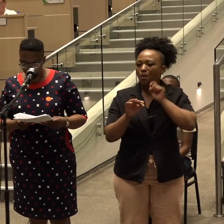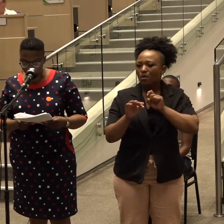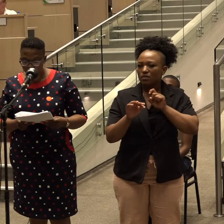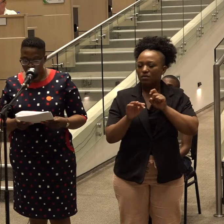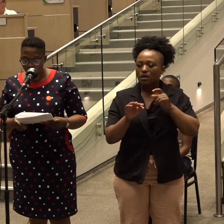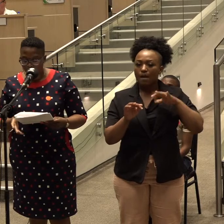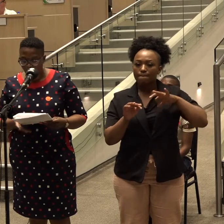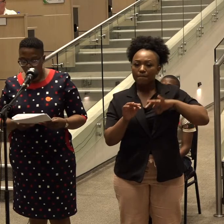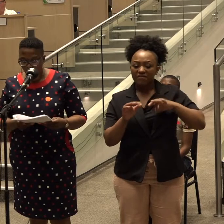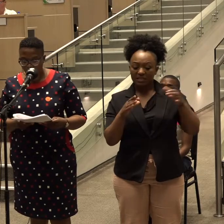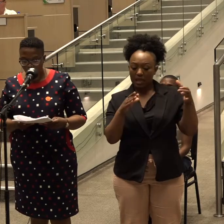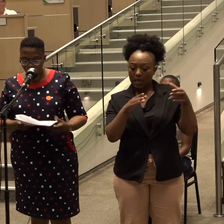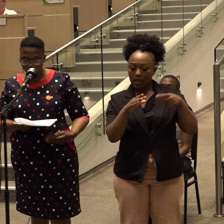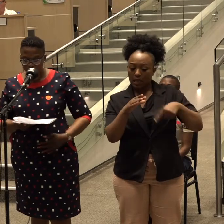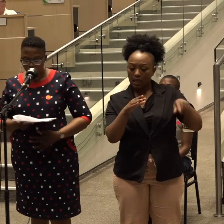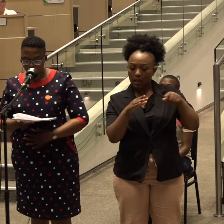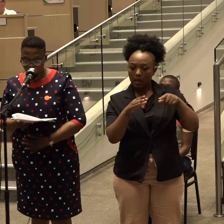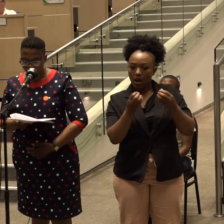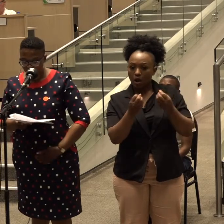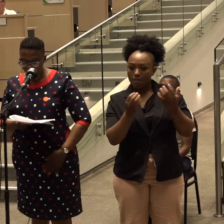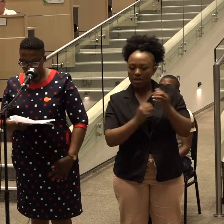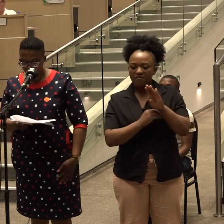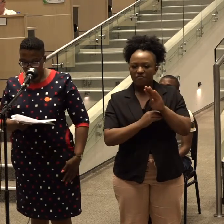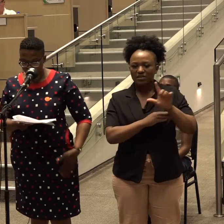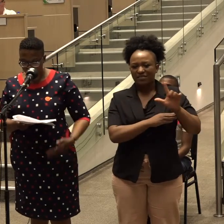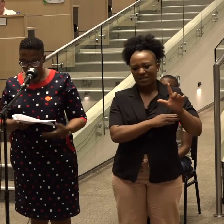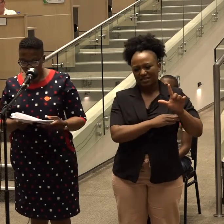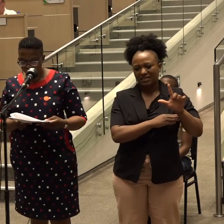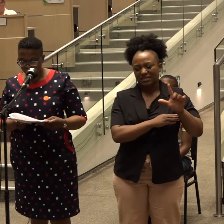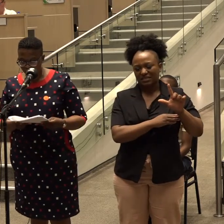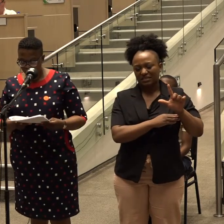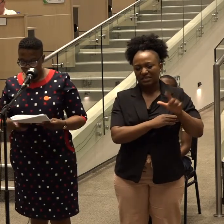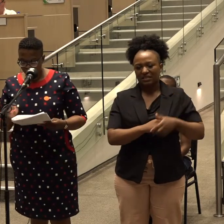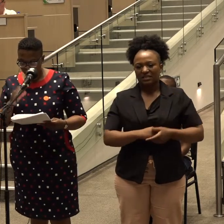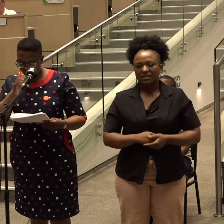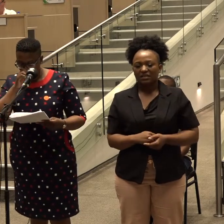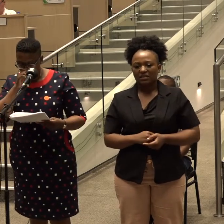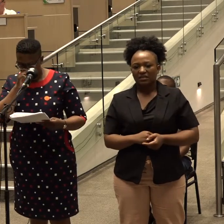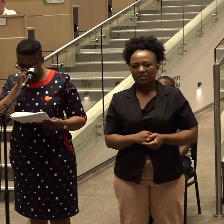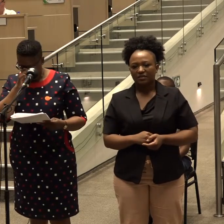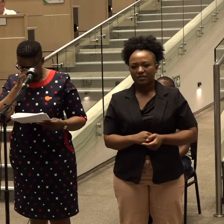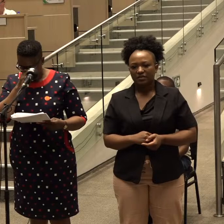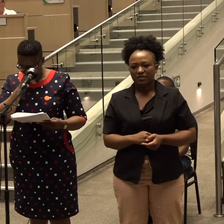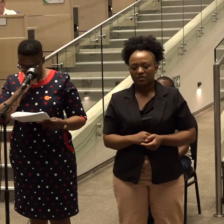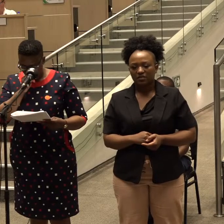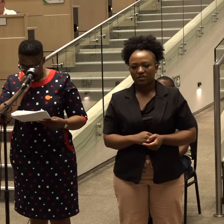47. it's fund as the second Galaxy um